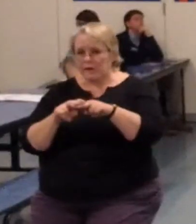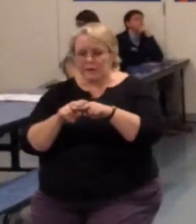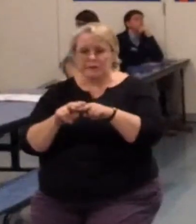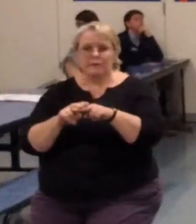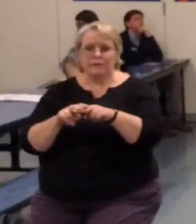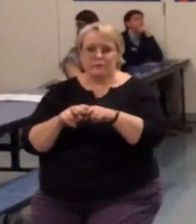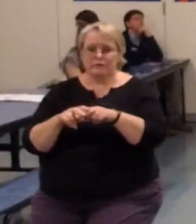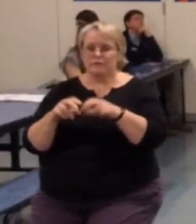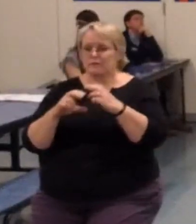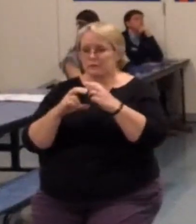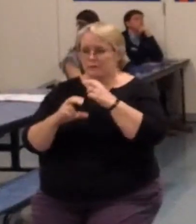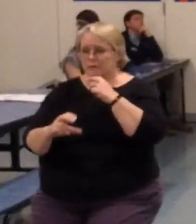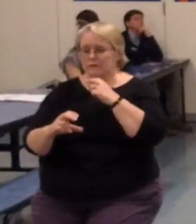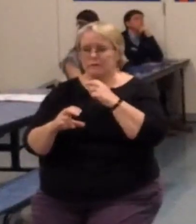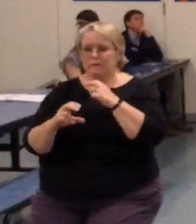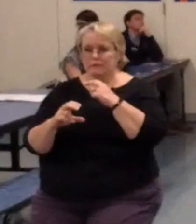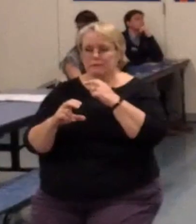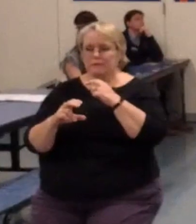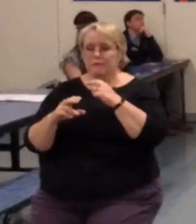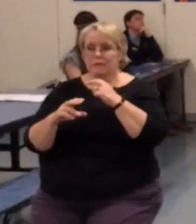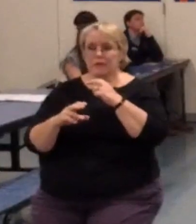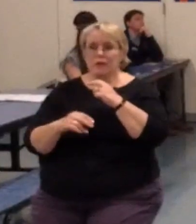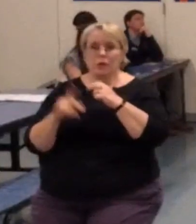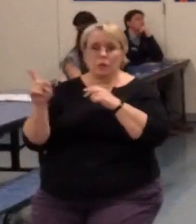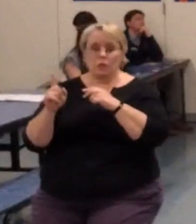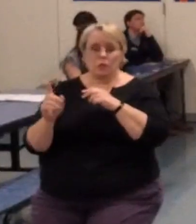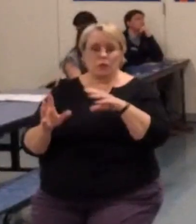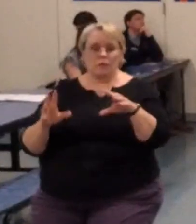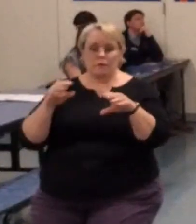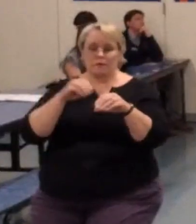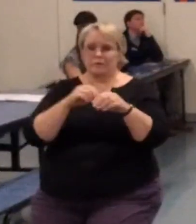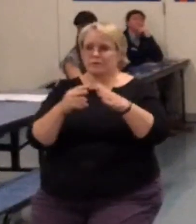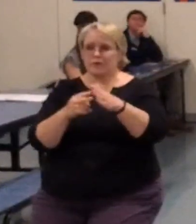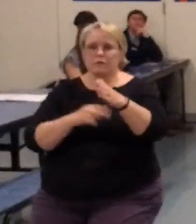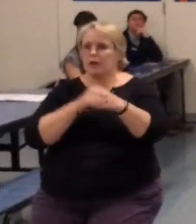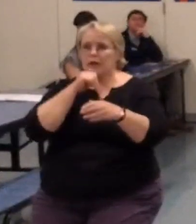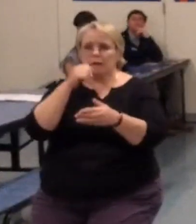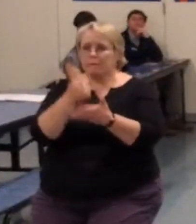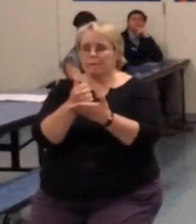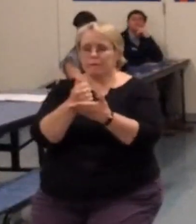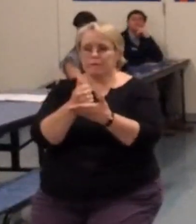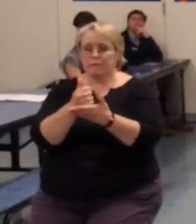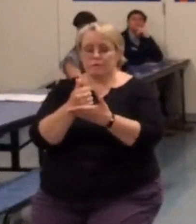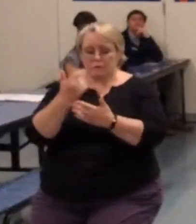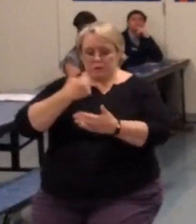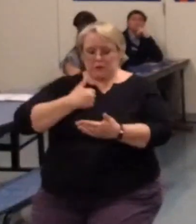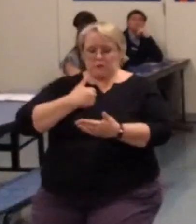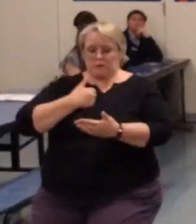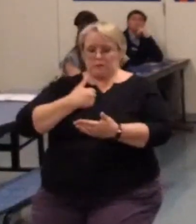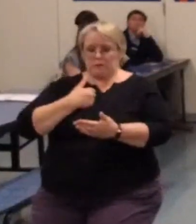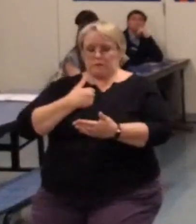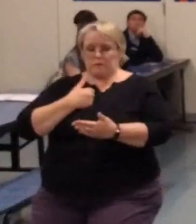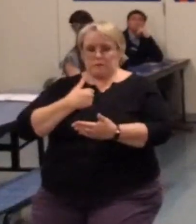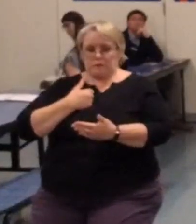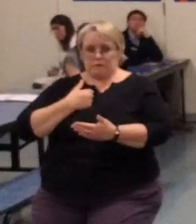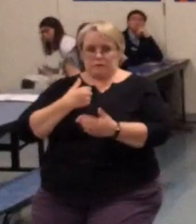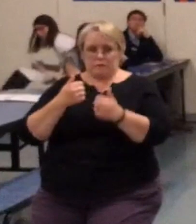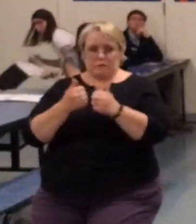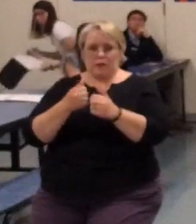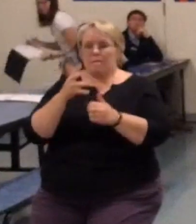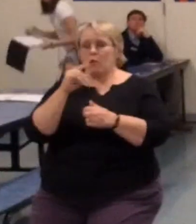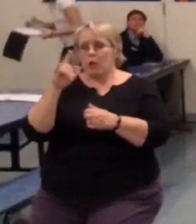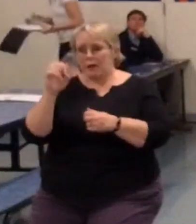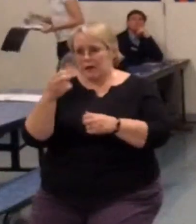cars. So where they're putting it, it's not going to help, to me. At least with